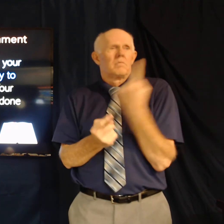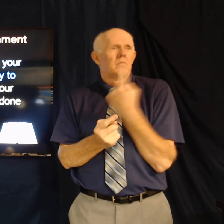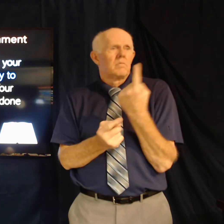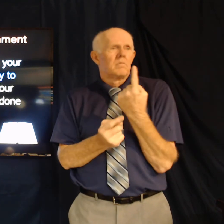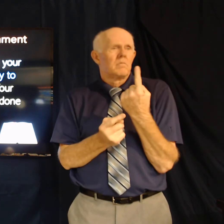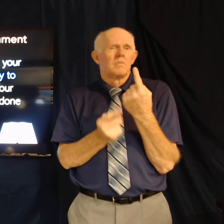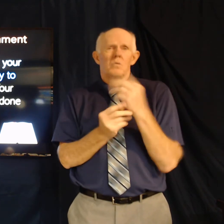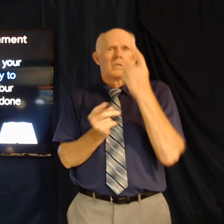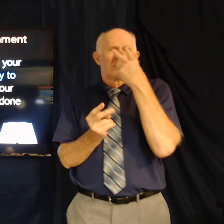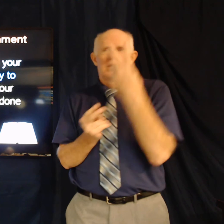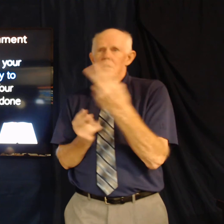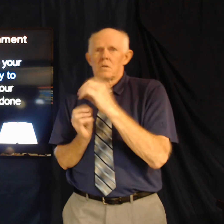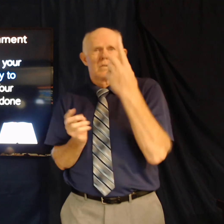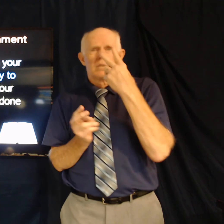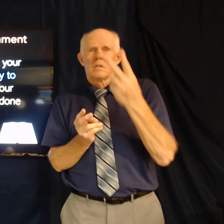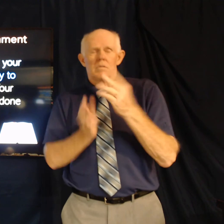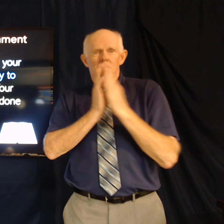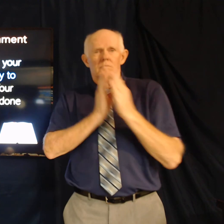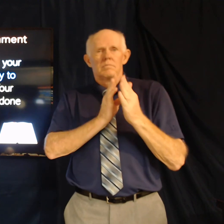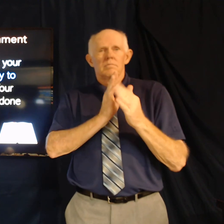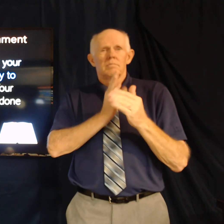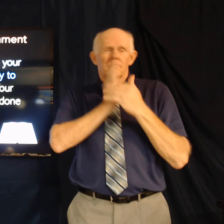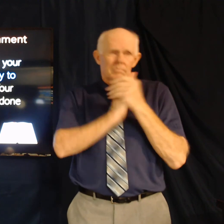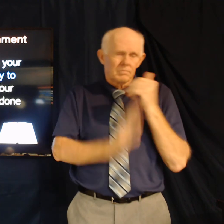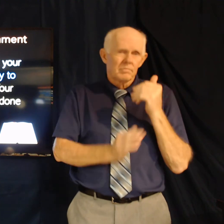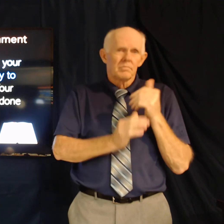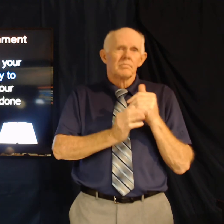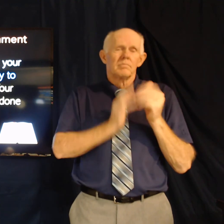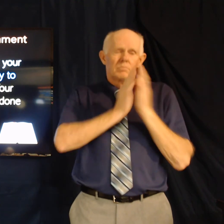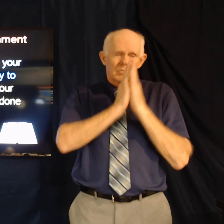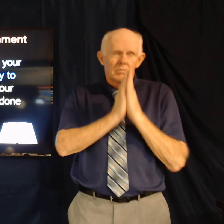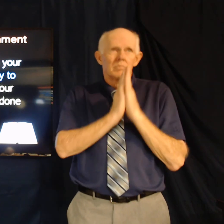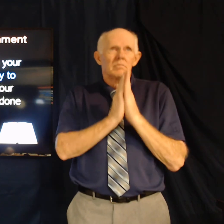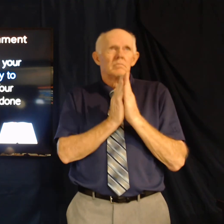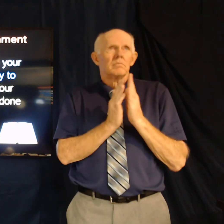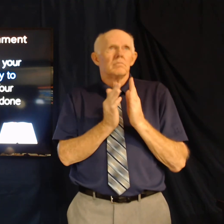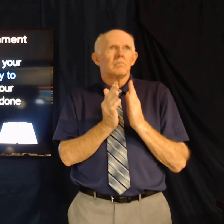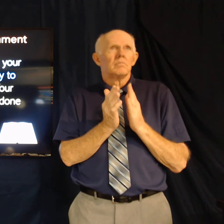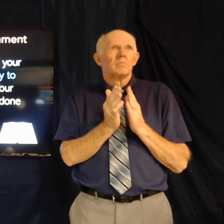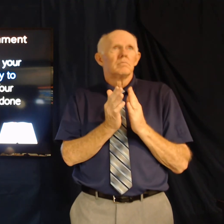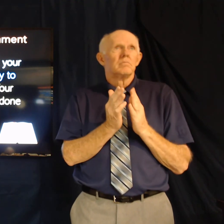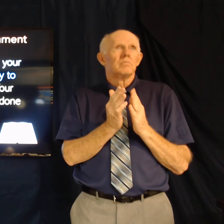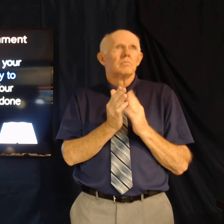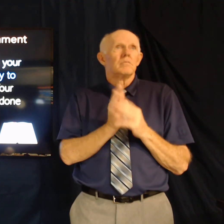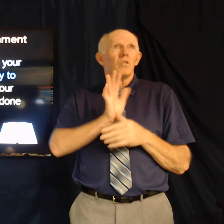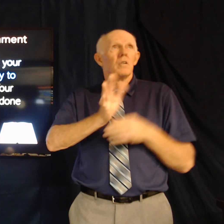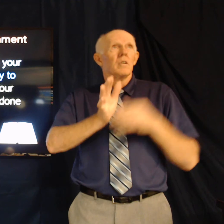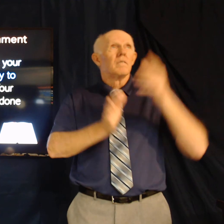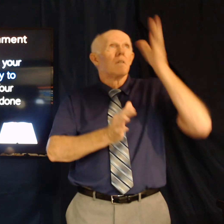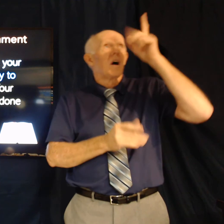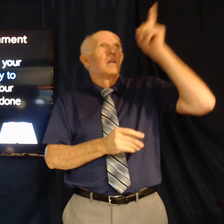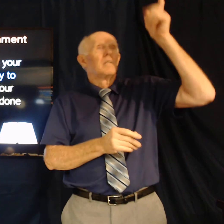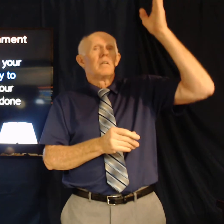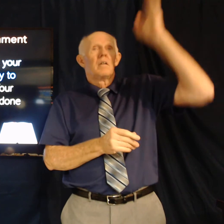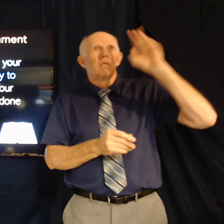to your Father who can't see you, your Father that cannot be seen.